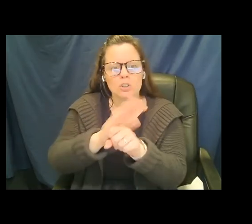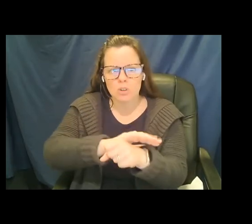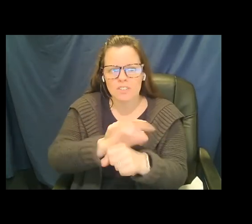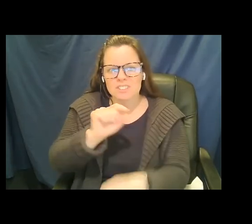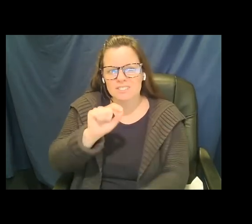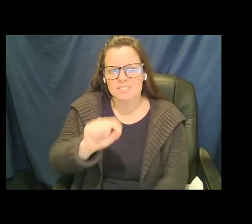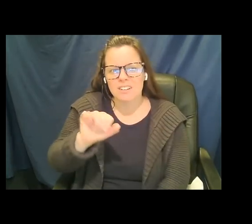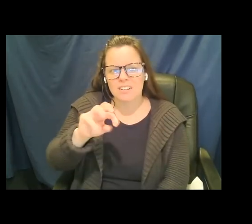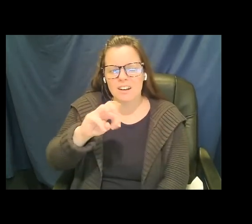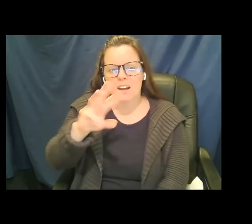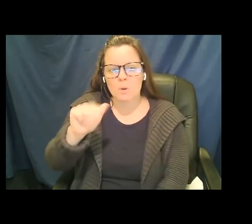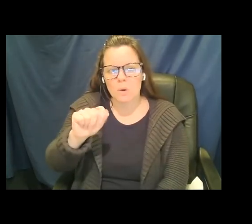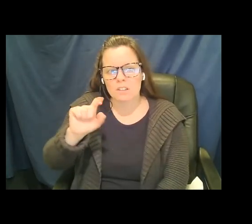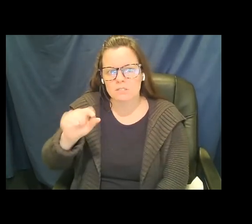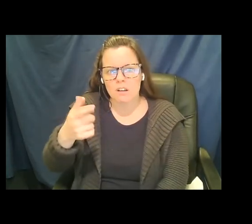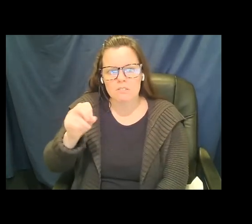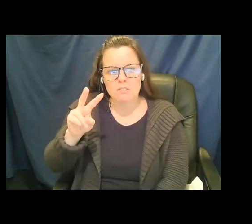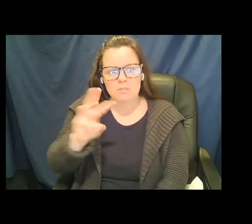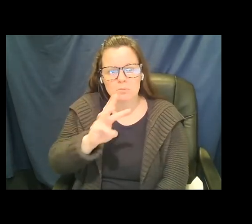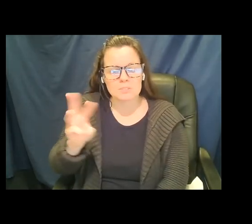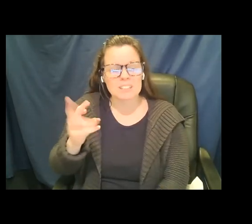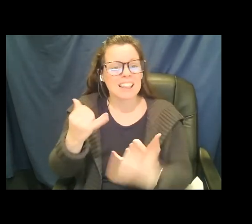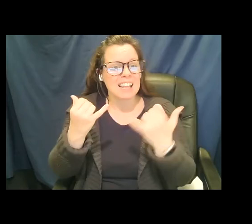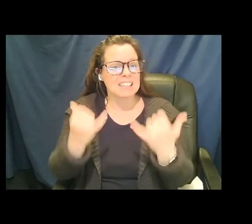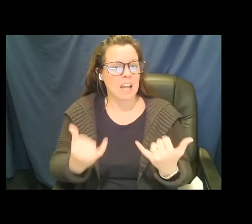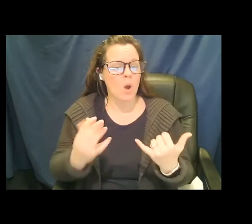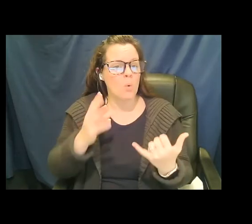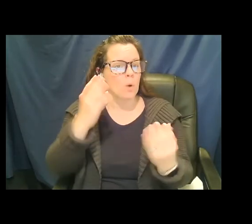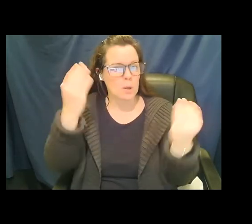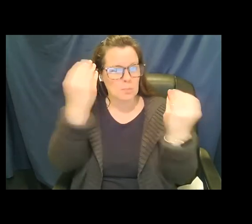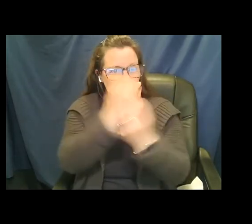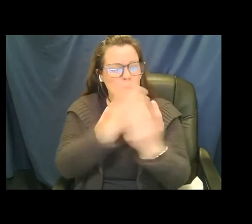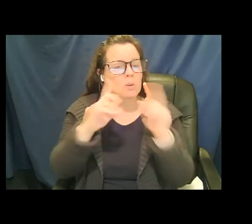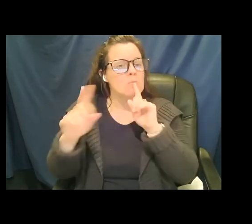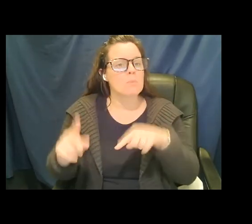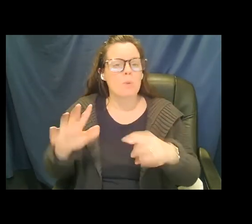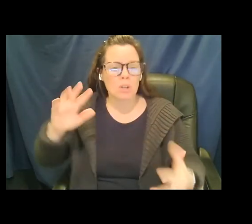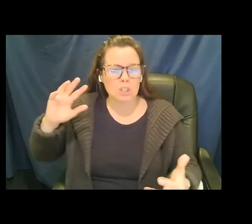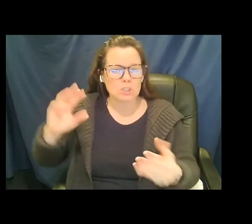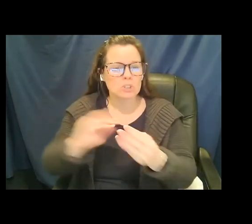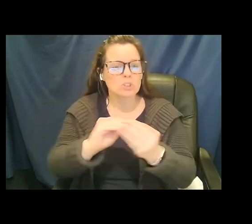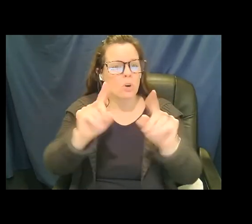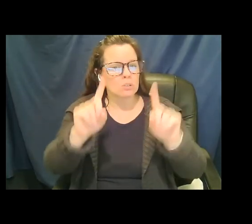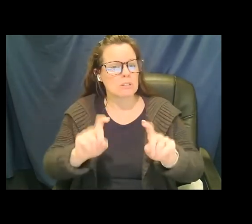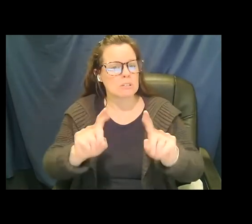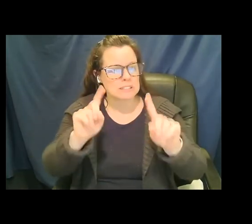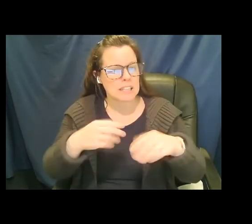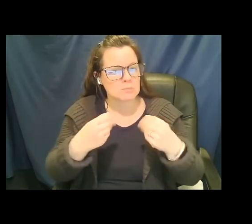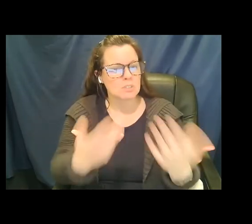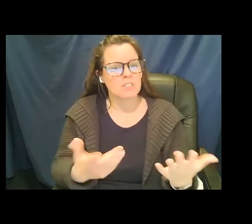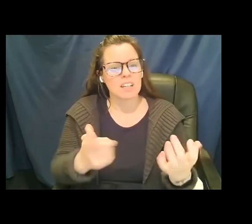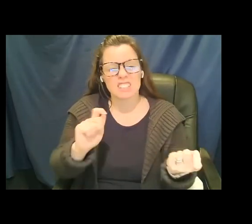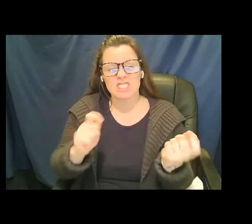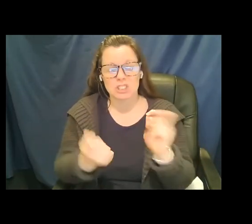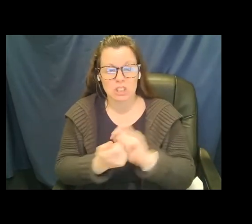coronavirus.iowa.gov website. The site will now be reporting total tests conducted, a shift from reporting the